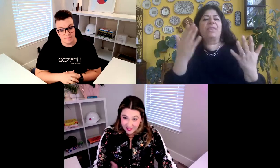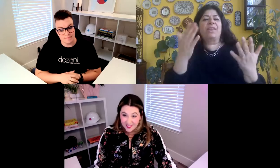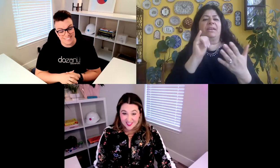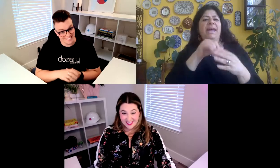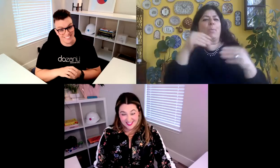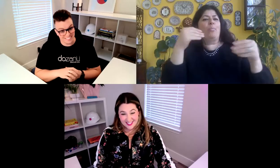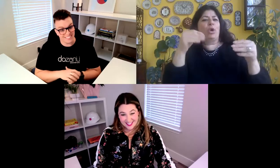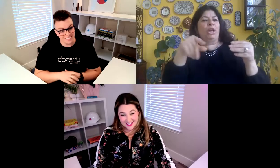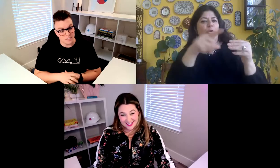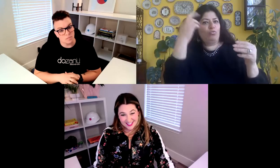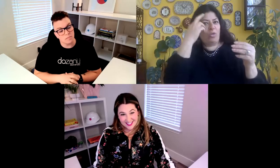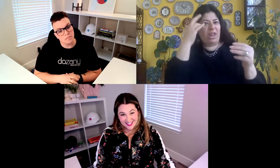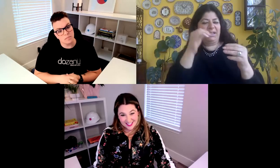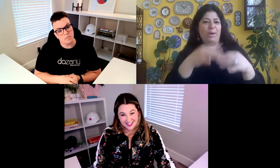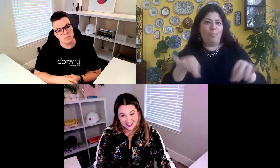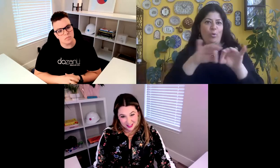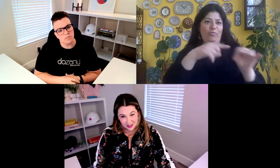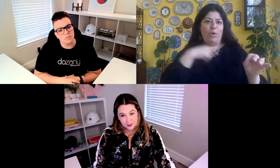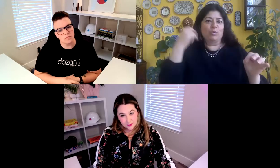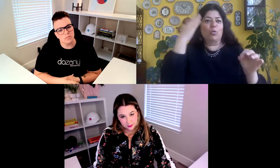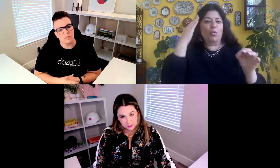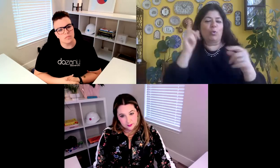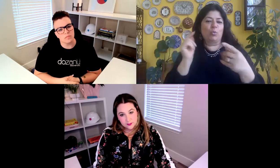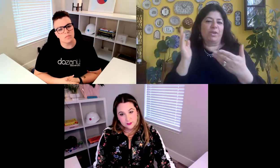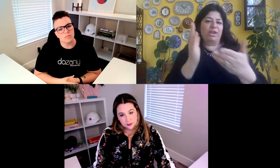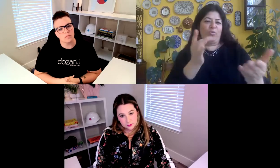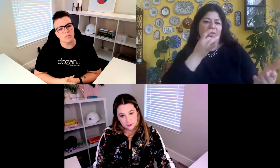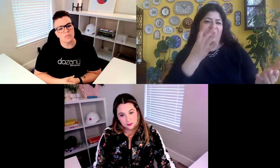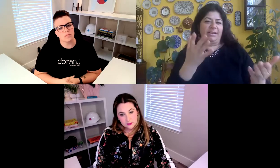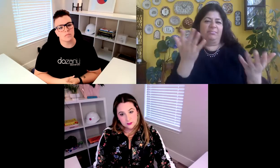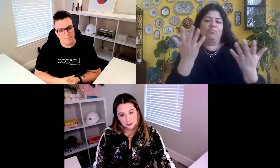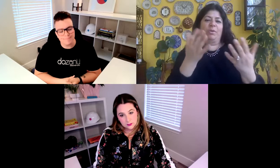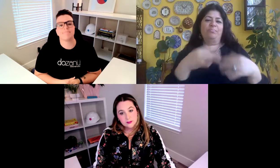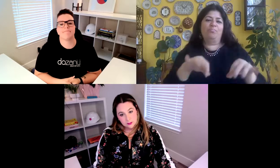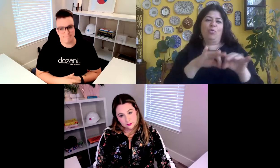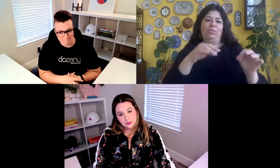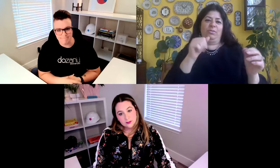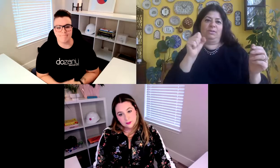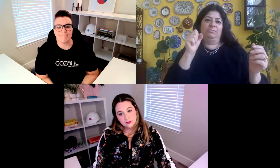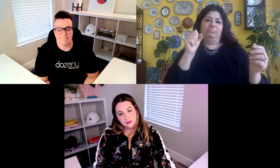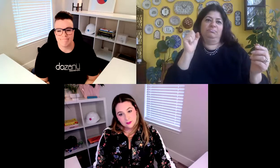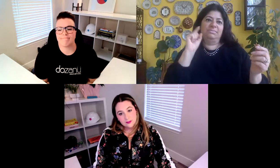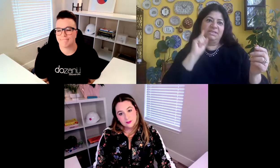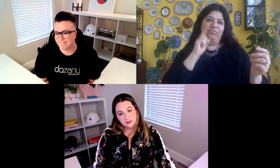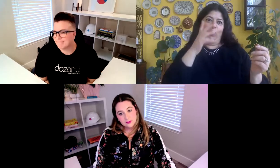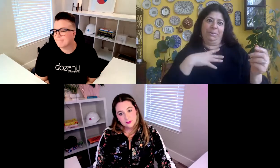book, The Light of Deaf Women, you can showcase that. Now in marketing, I know you realize that you have to bring your own light